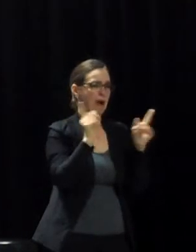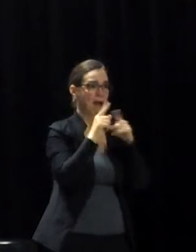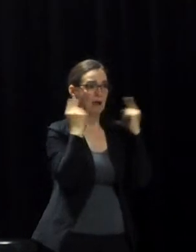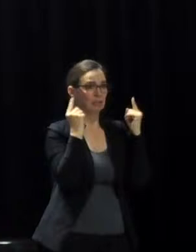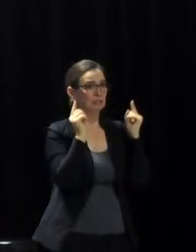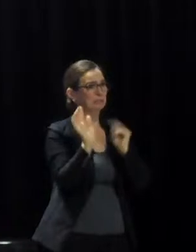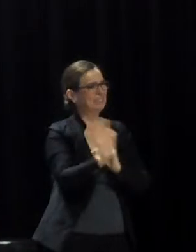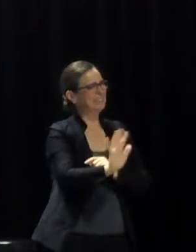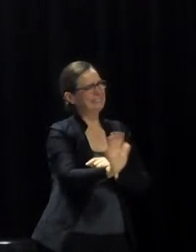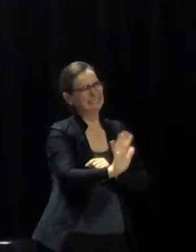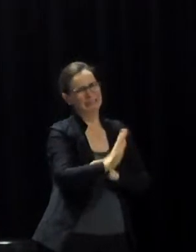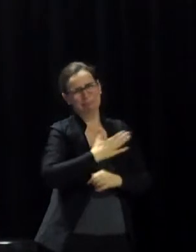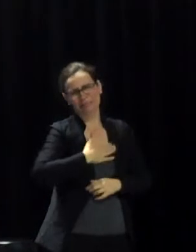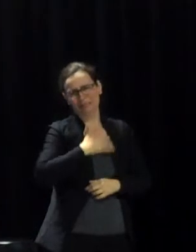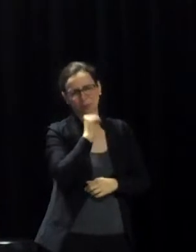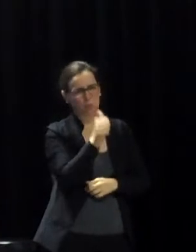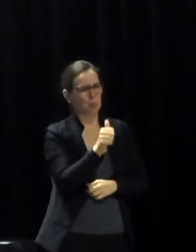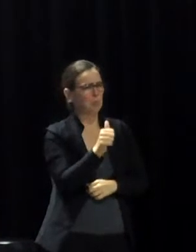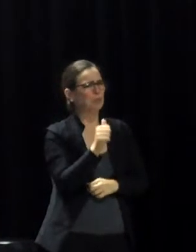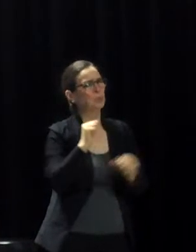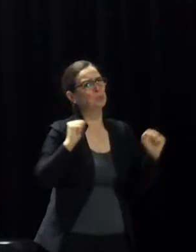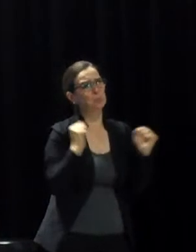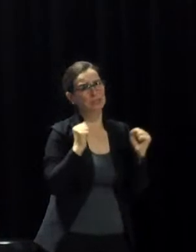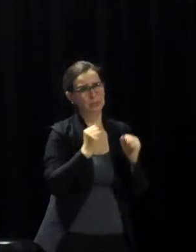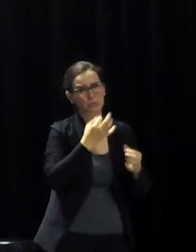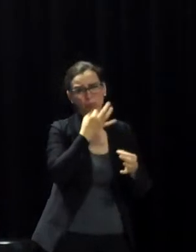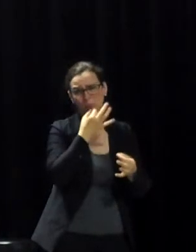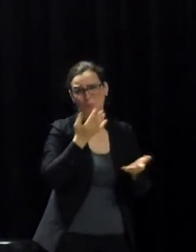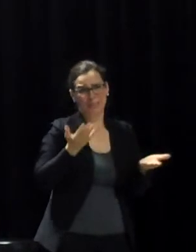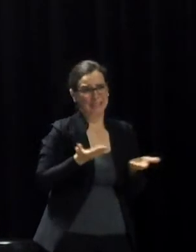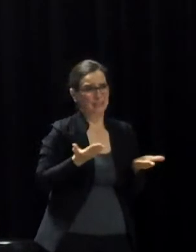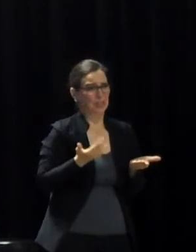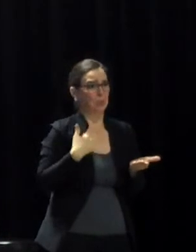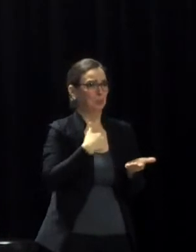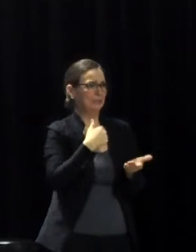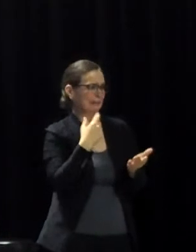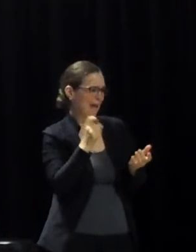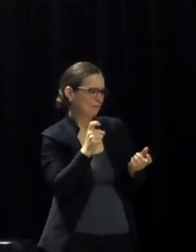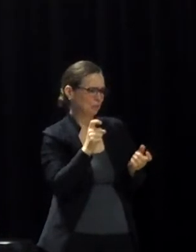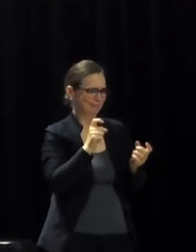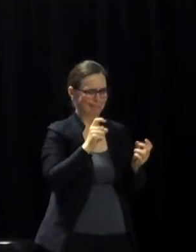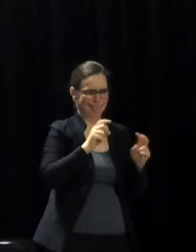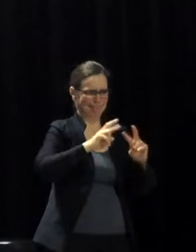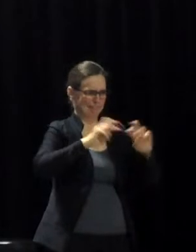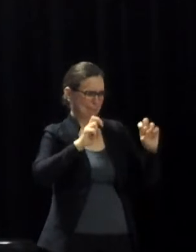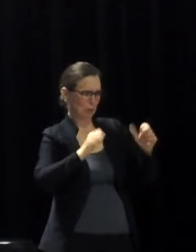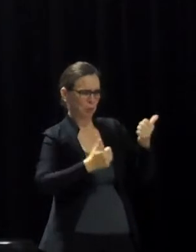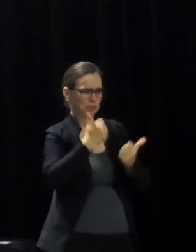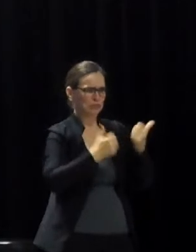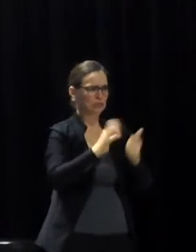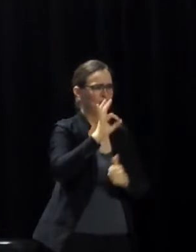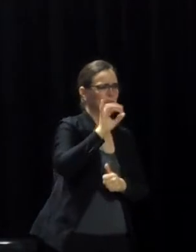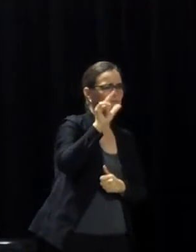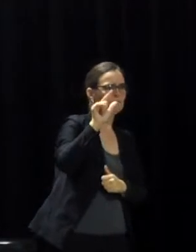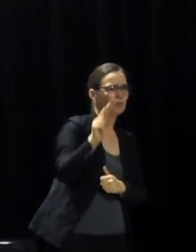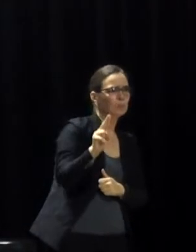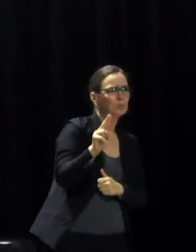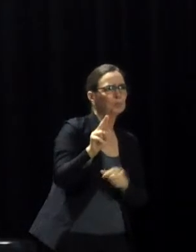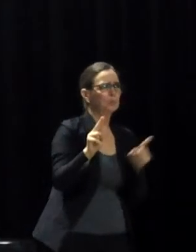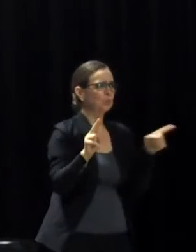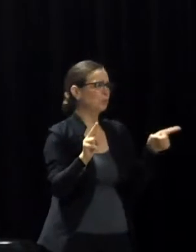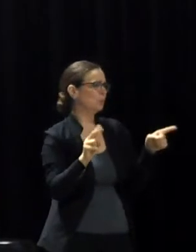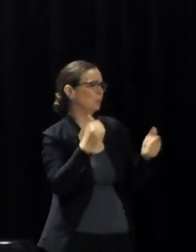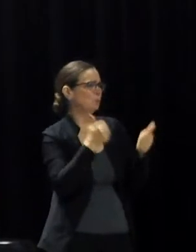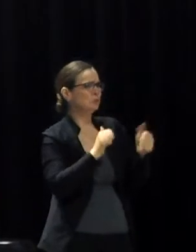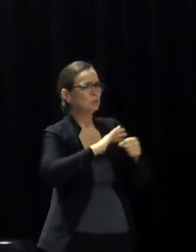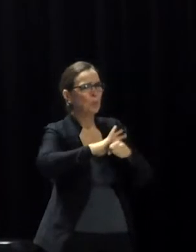shift in cases right now. Are people saying a second wave of COVID? Is it happening? I